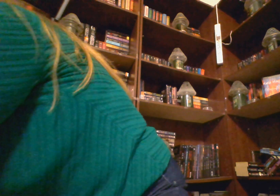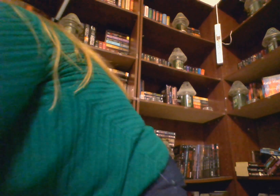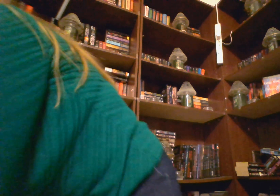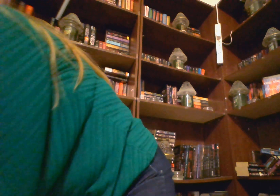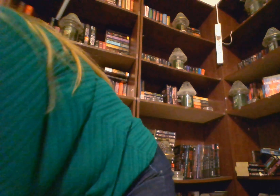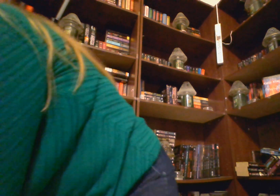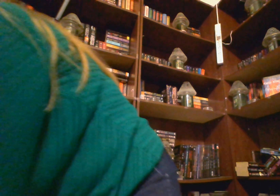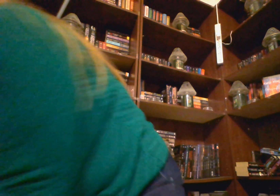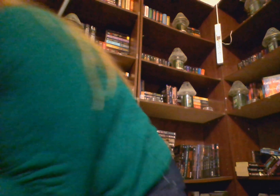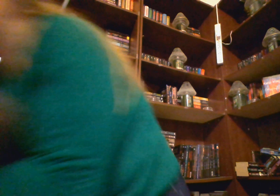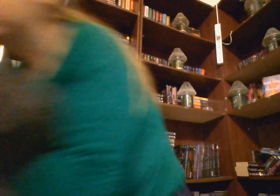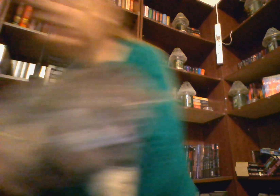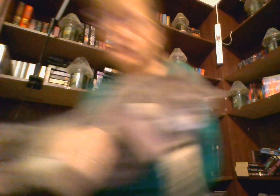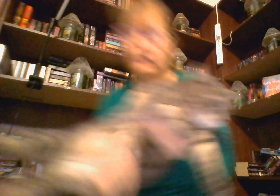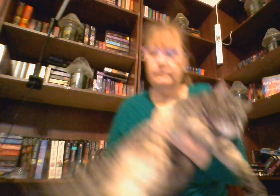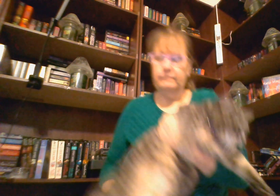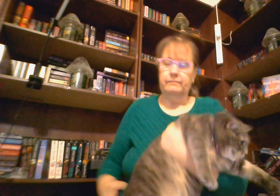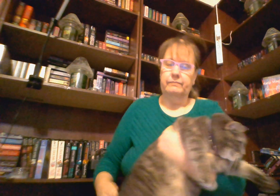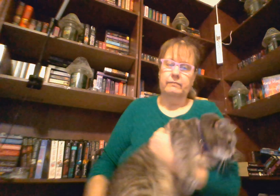No, you come. You gotta be a guest star.